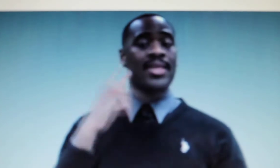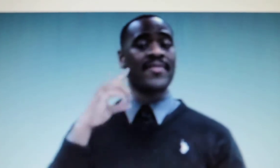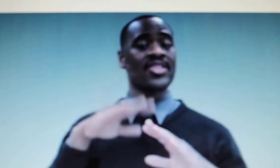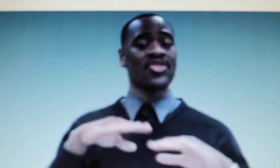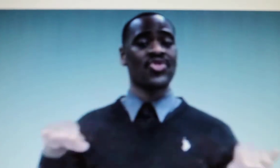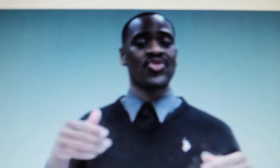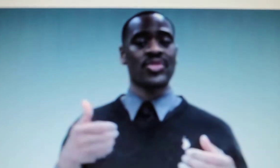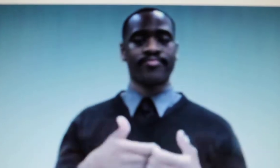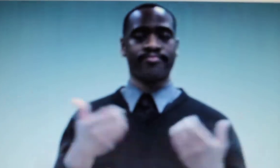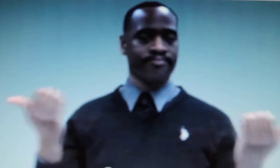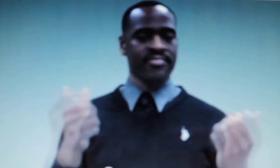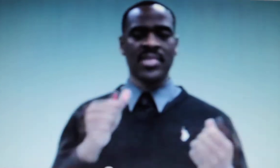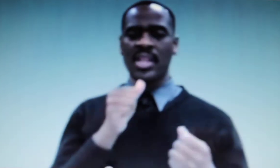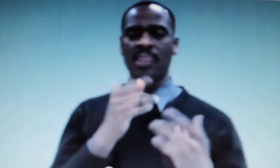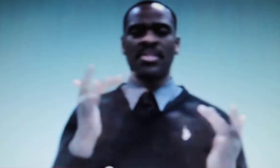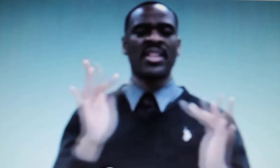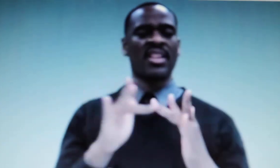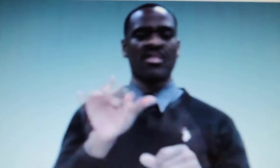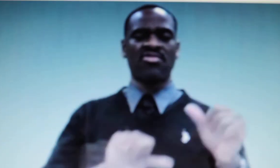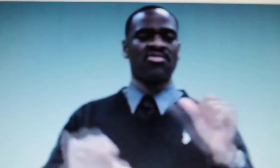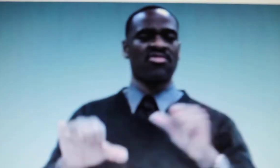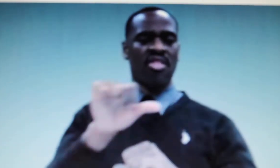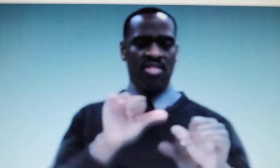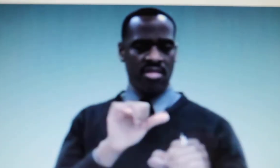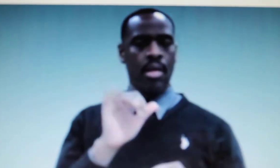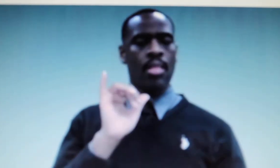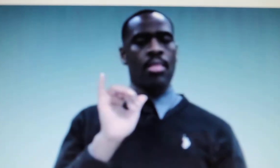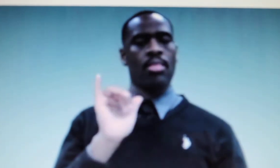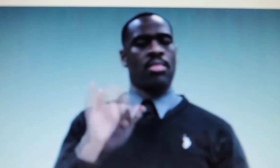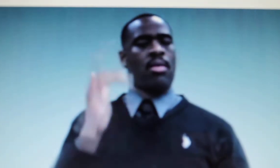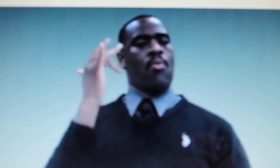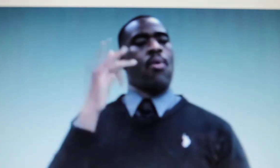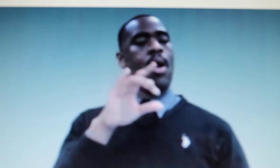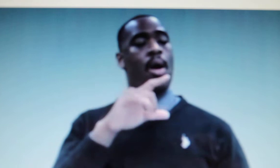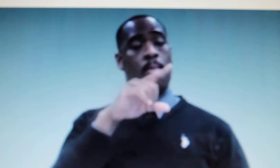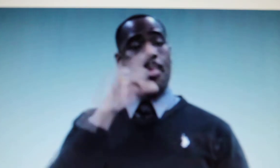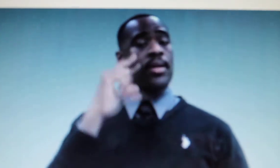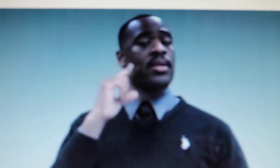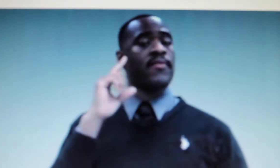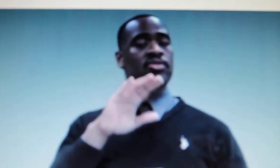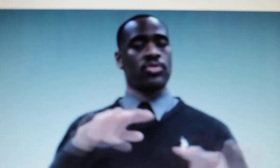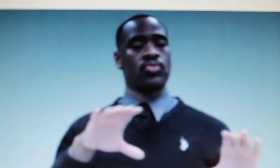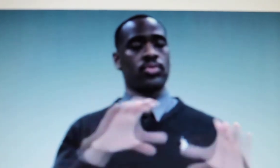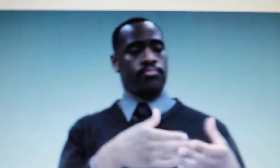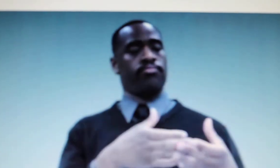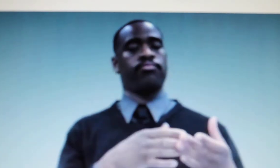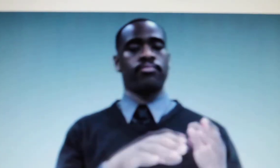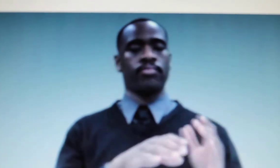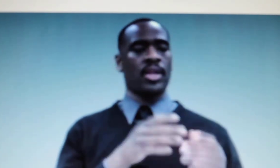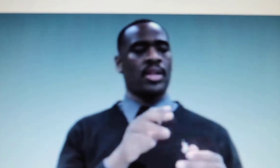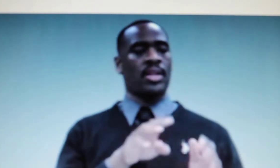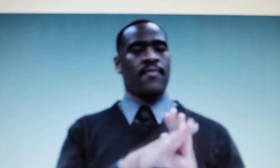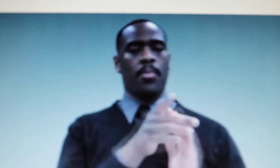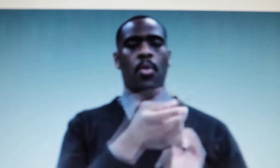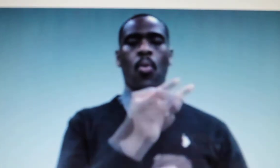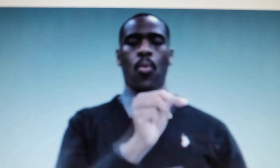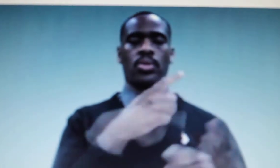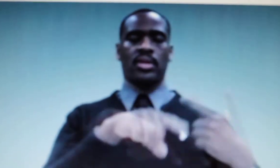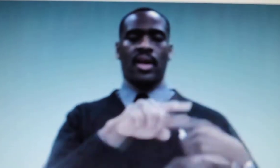southern states had segregation a long time ago, so the Black deaf students that went to the